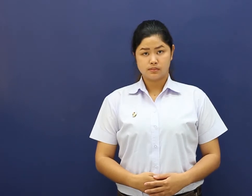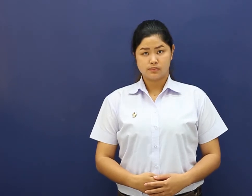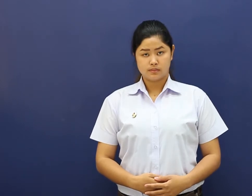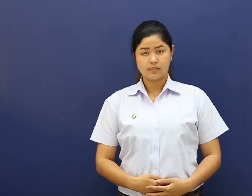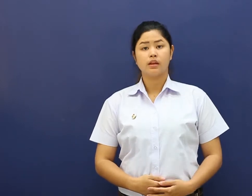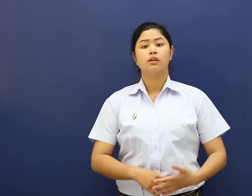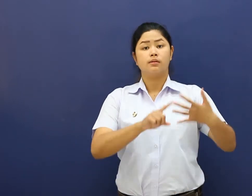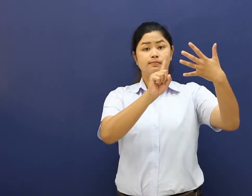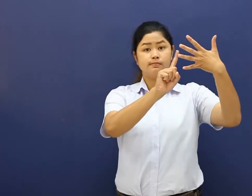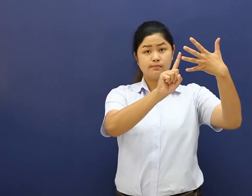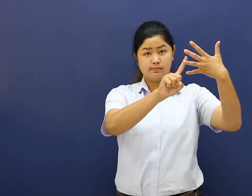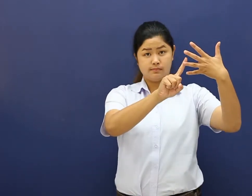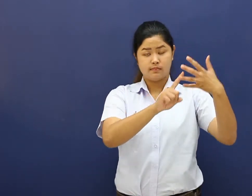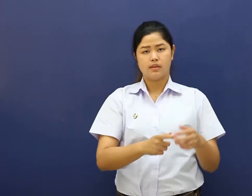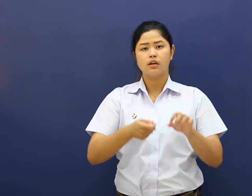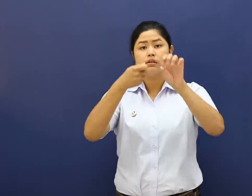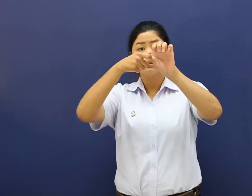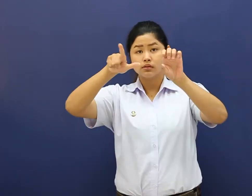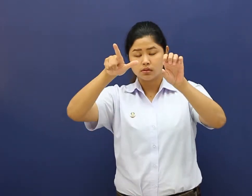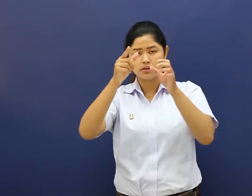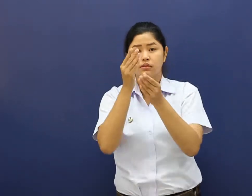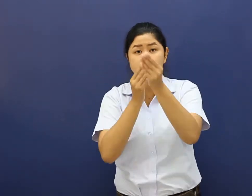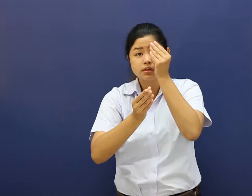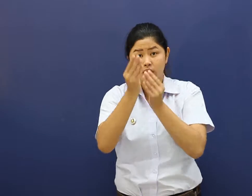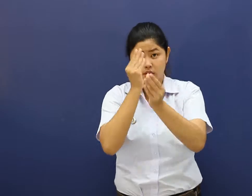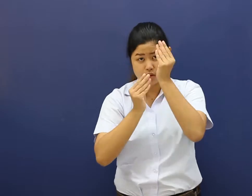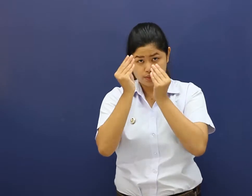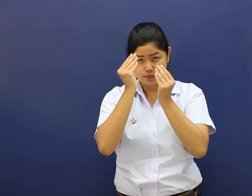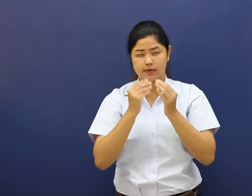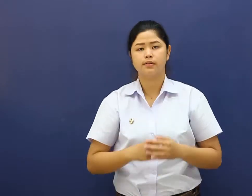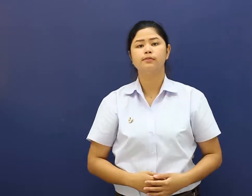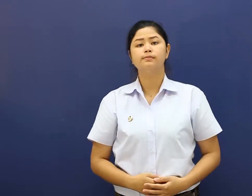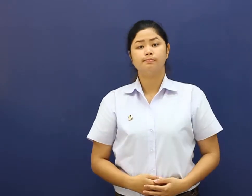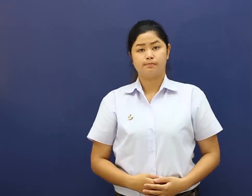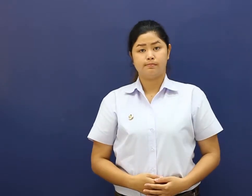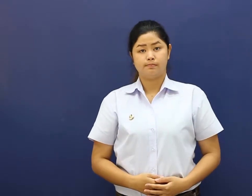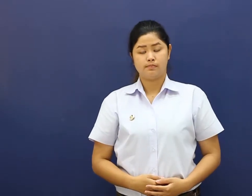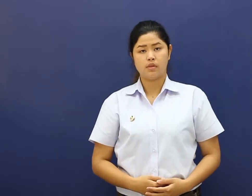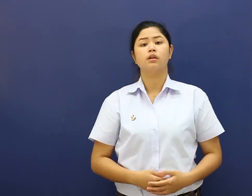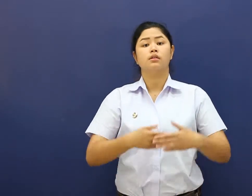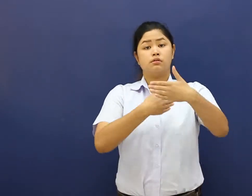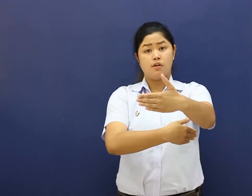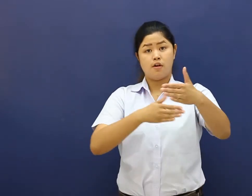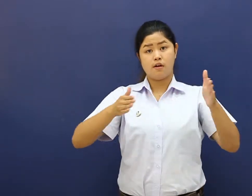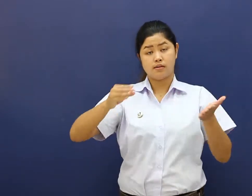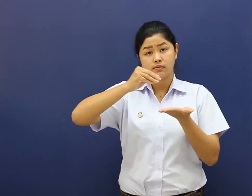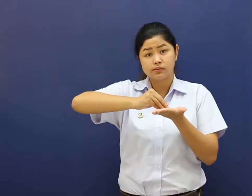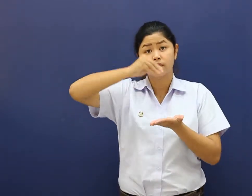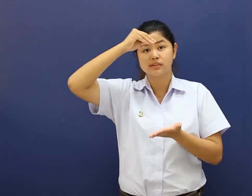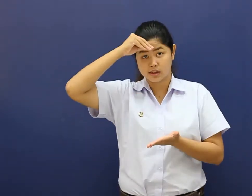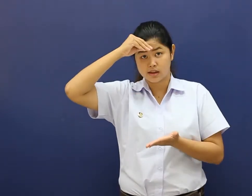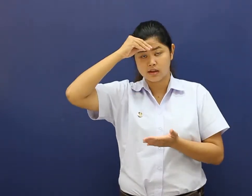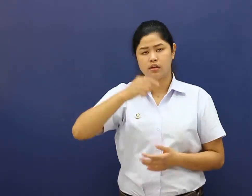Step 4. Implementation. We asked 13 fellow deaf students and